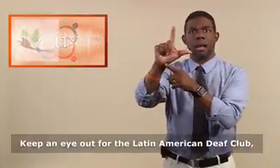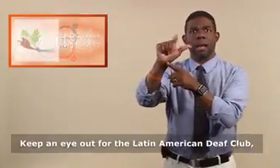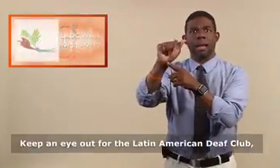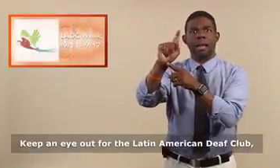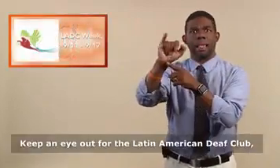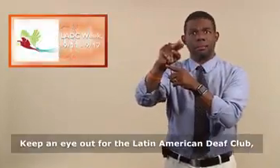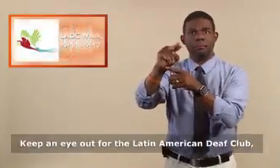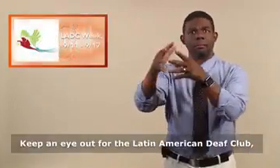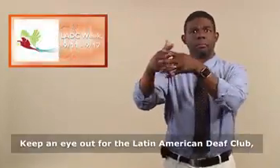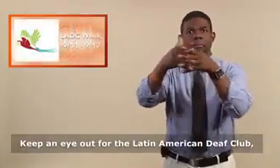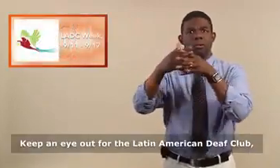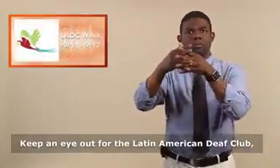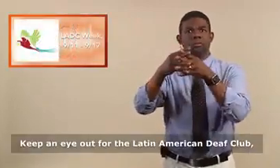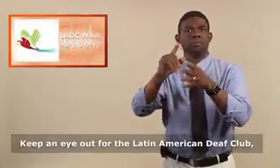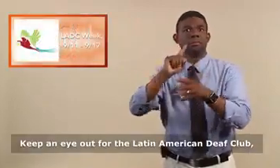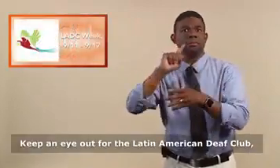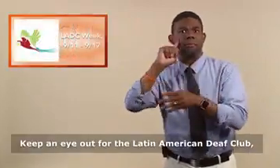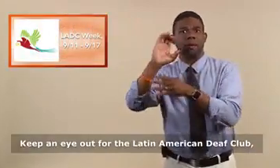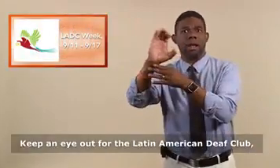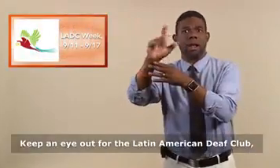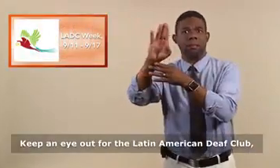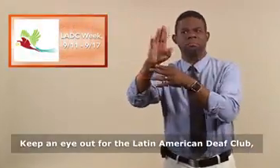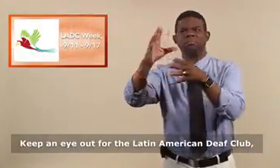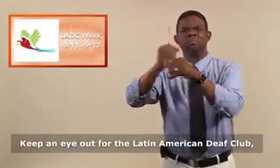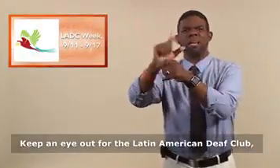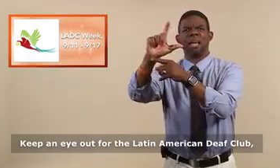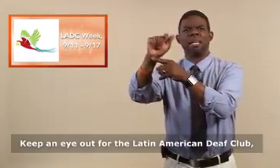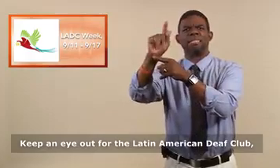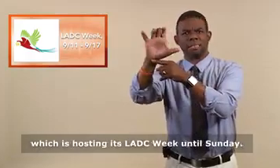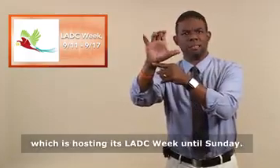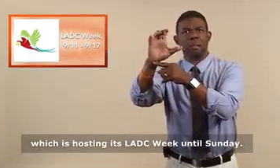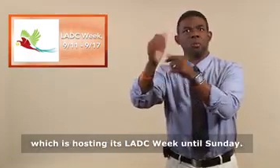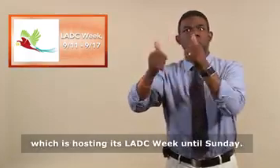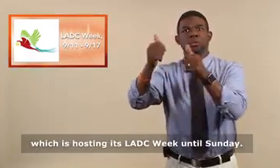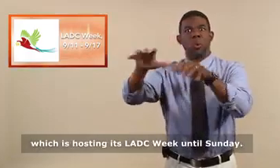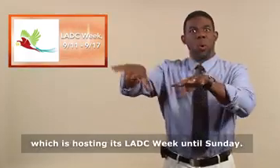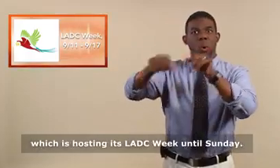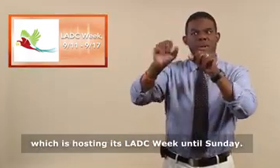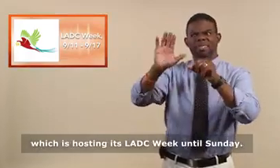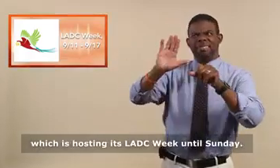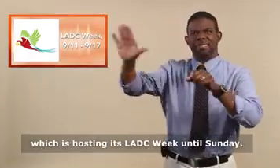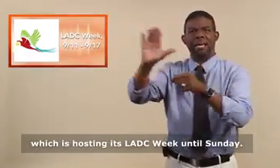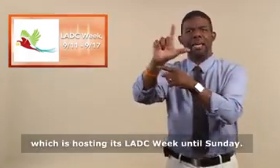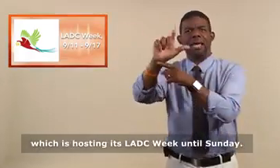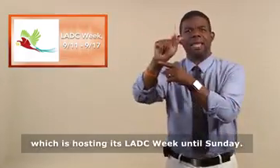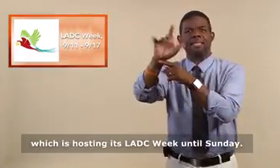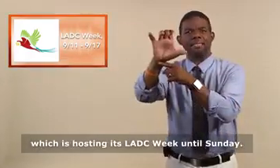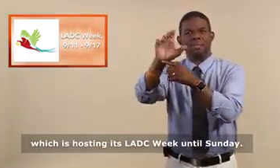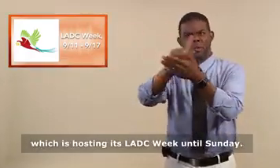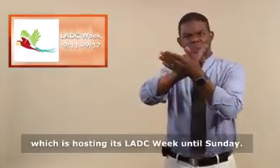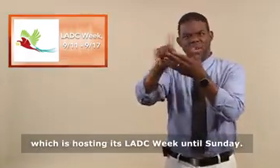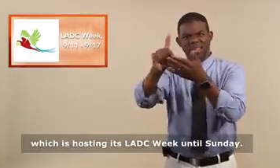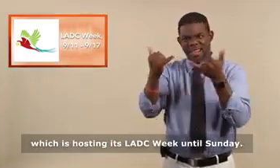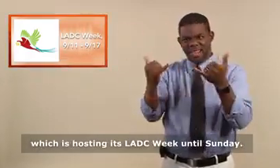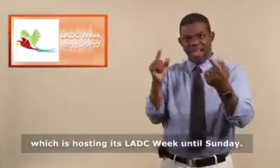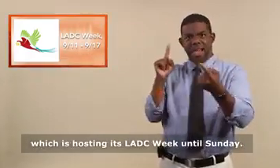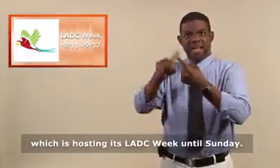Keep an eye out for the Latin American Deaf Club, which is hosting its LADC week until